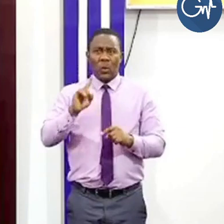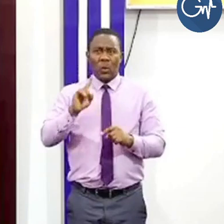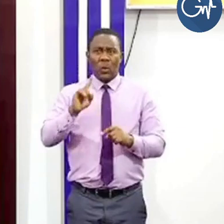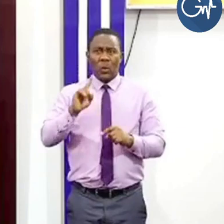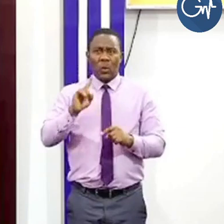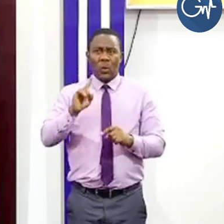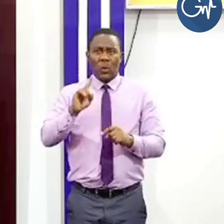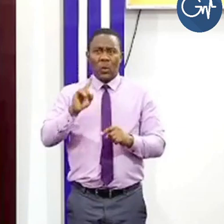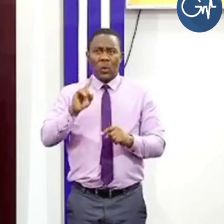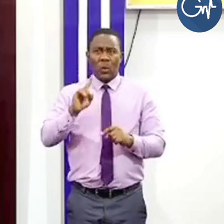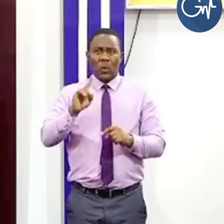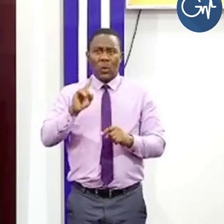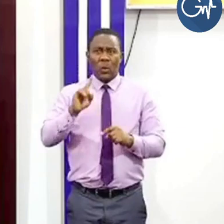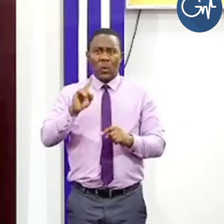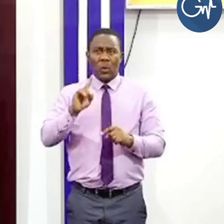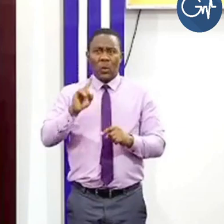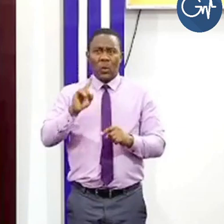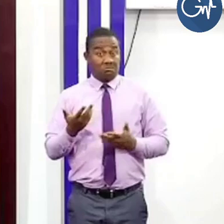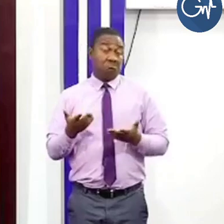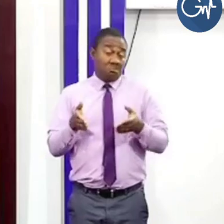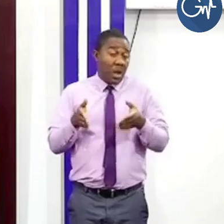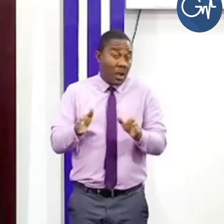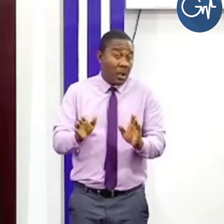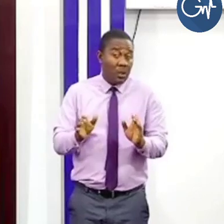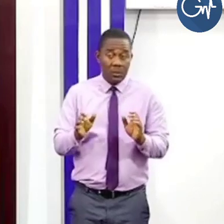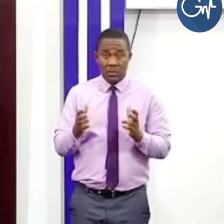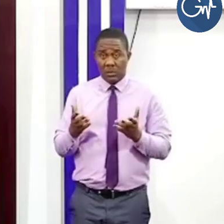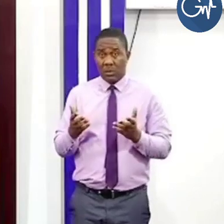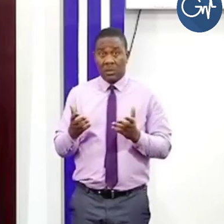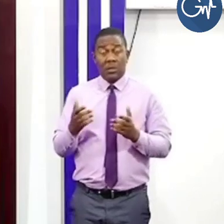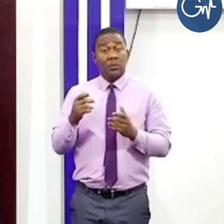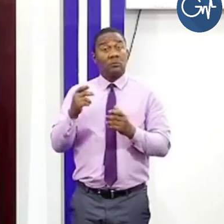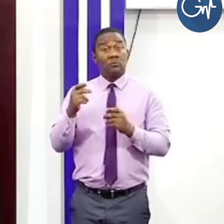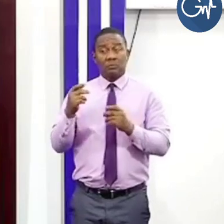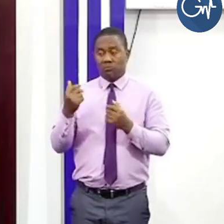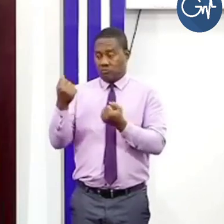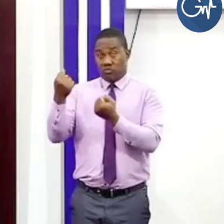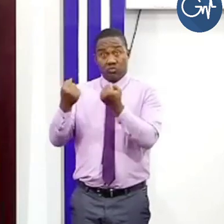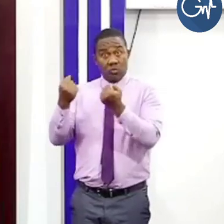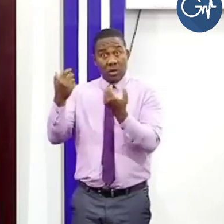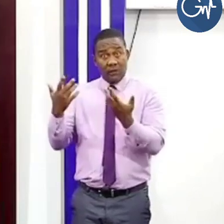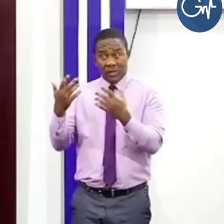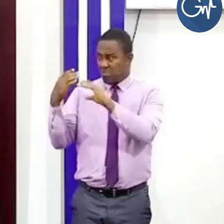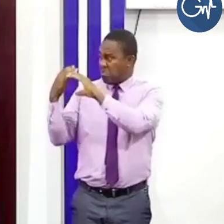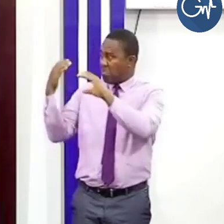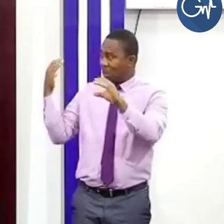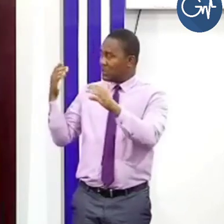aduane ni de e kwan da ho se wo mo adrafo be kwa ko fa aba